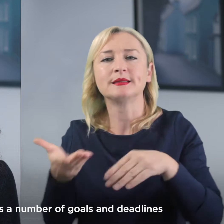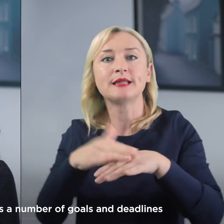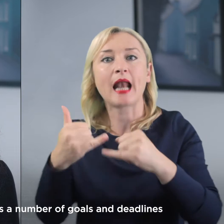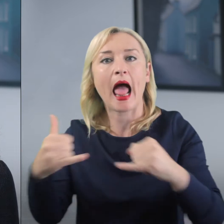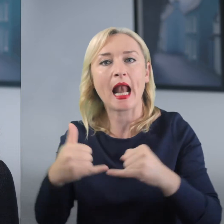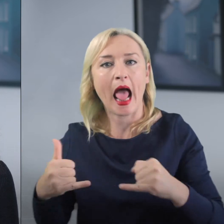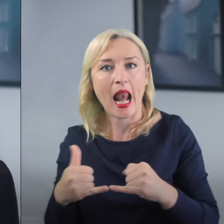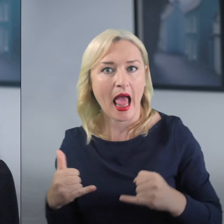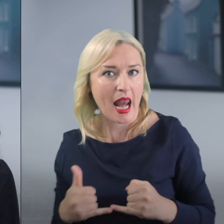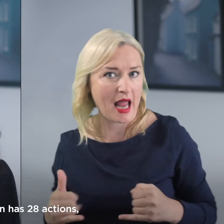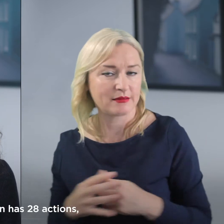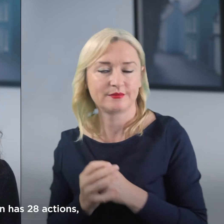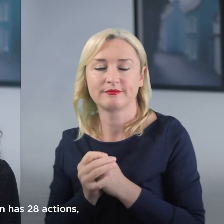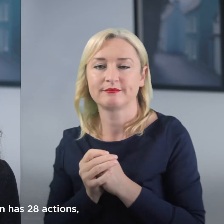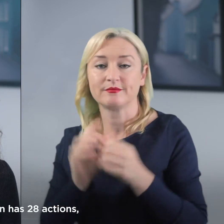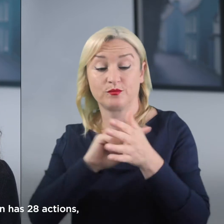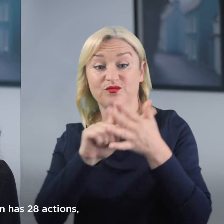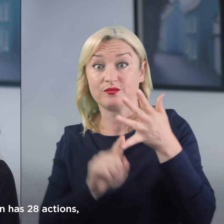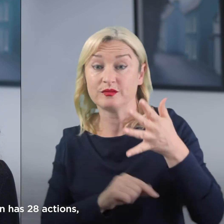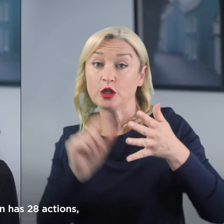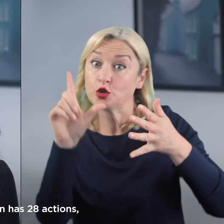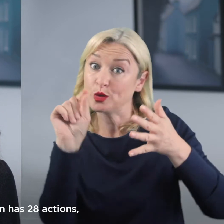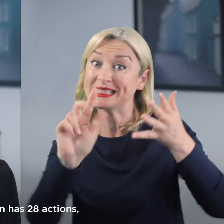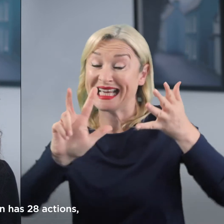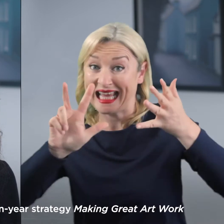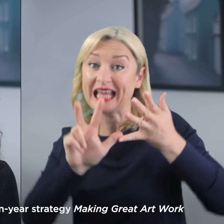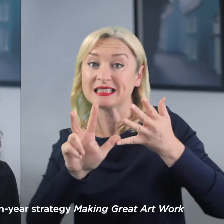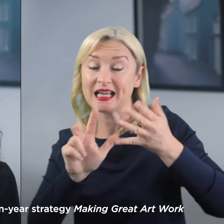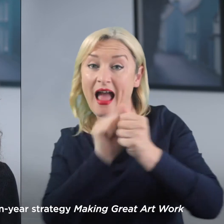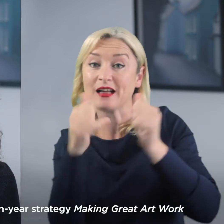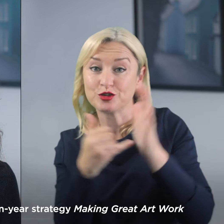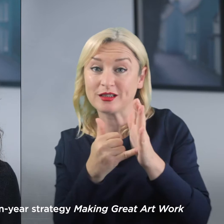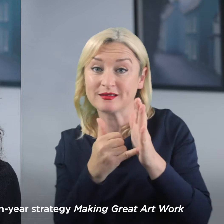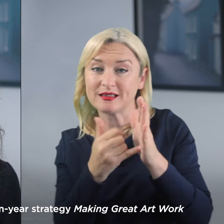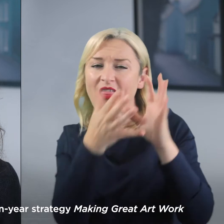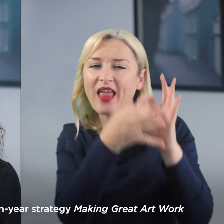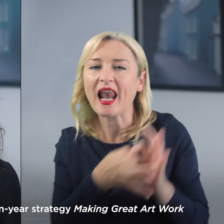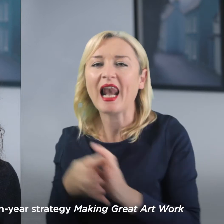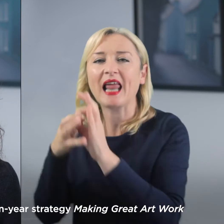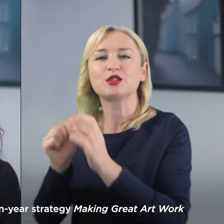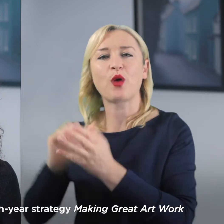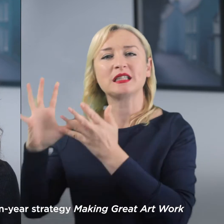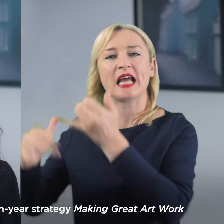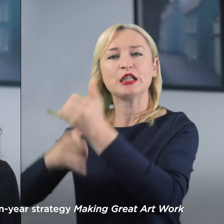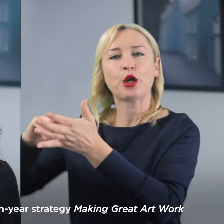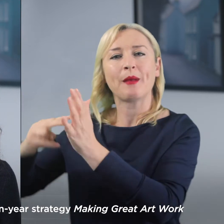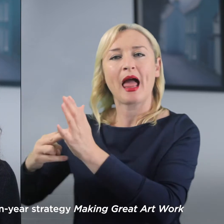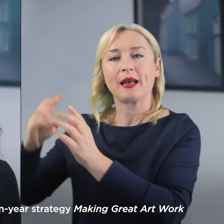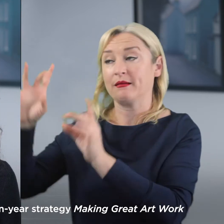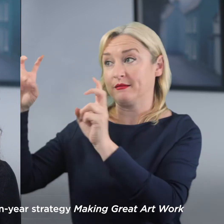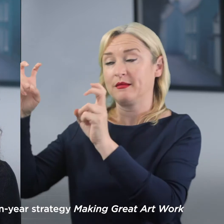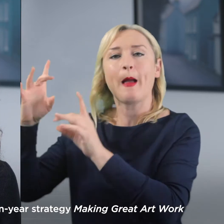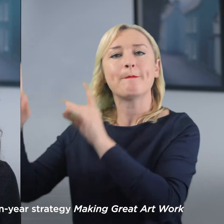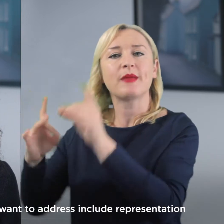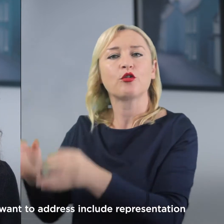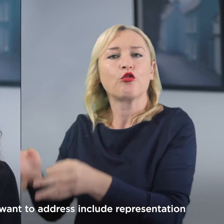deadlines. This plan has 28 actions, and these are linked to our 10-year strategy, Making Great Art